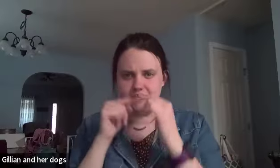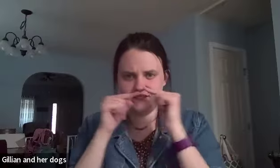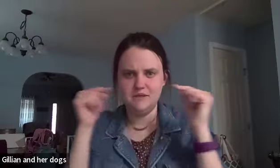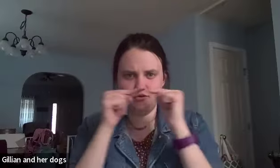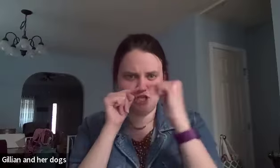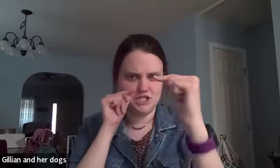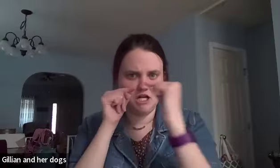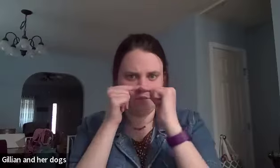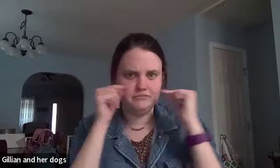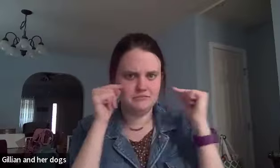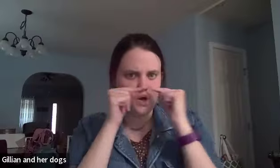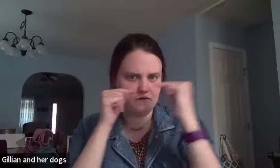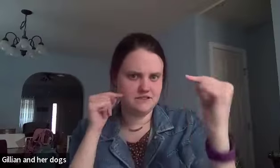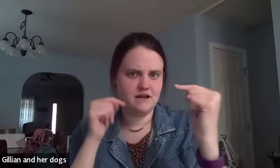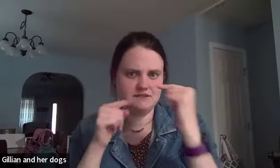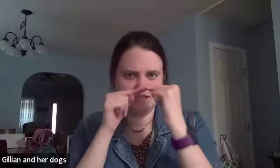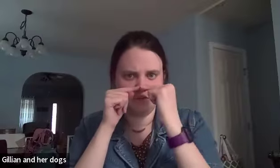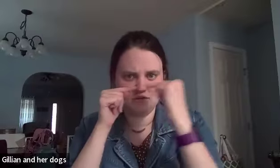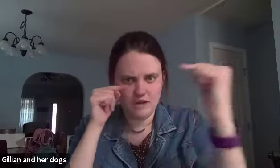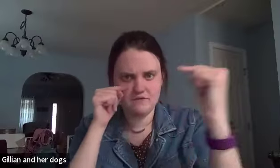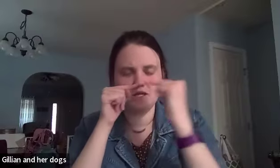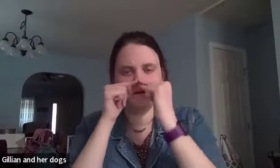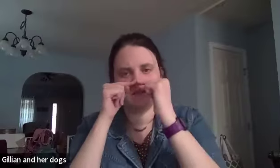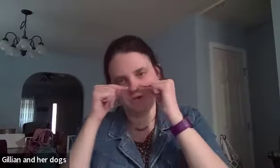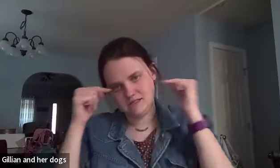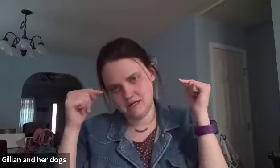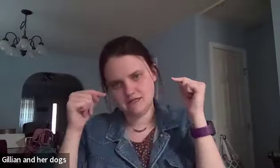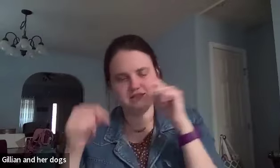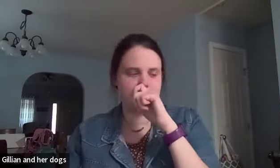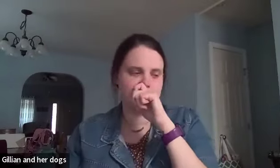I've seen people change it up often. I've seen somewhere it's away from the nose, somewhere it's side next to the nose.